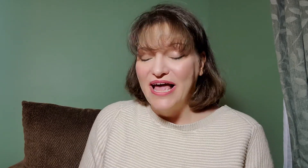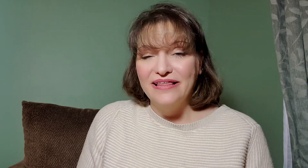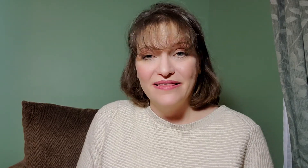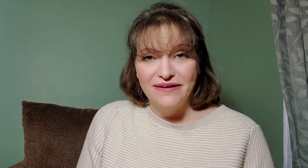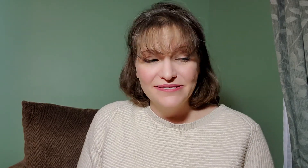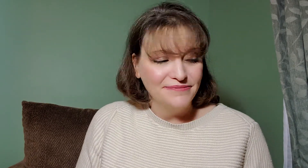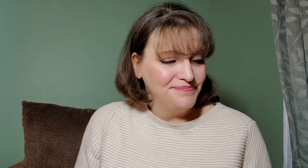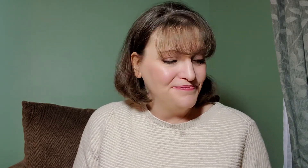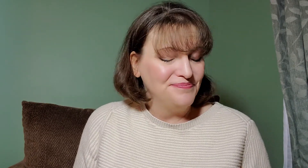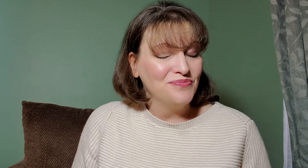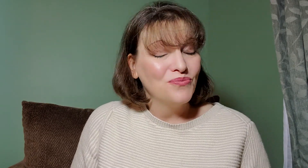like this.